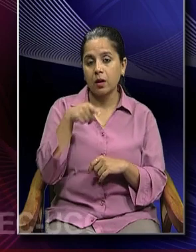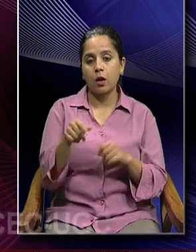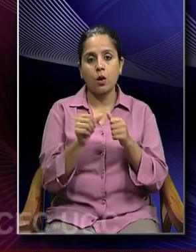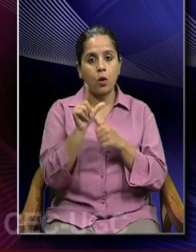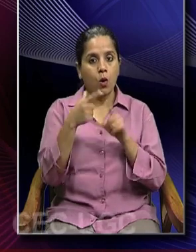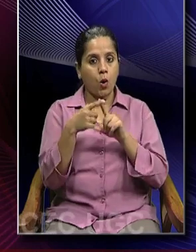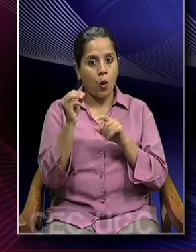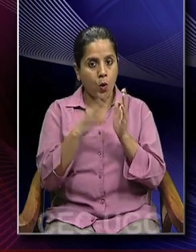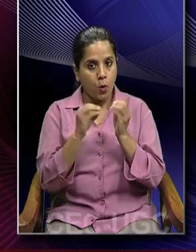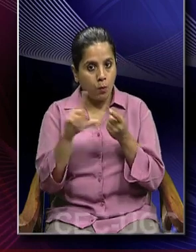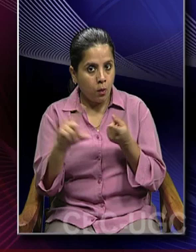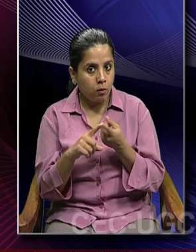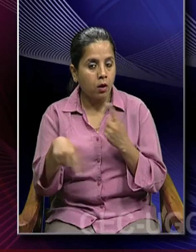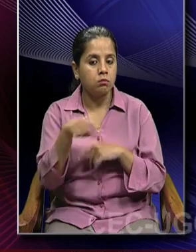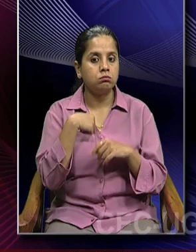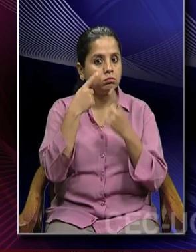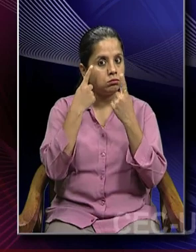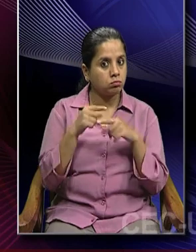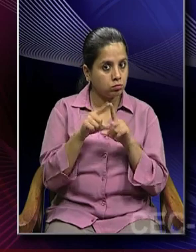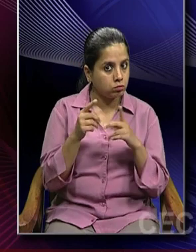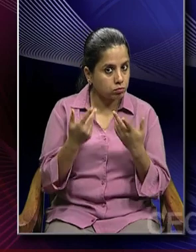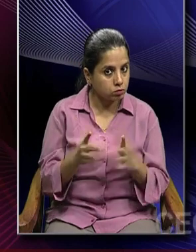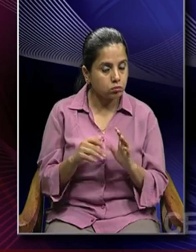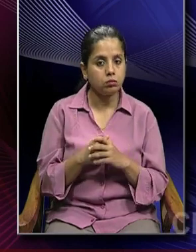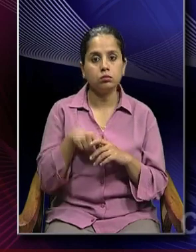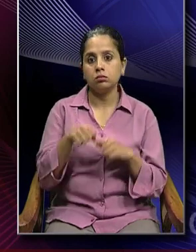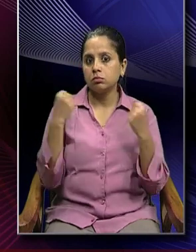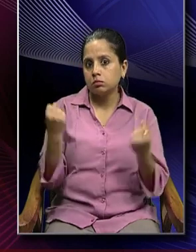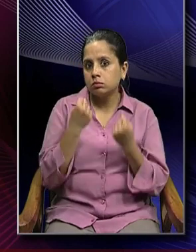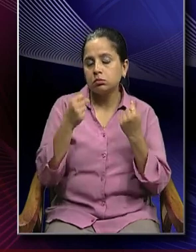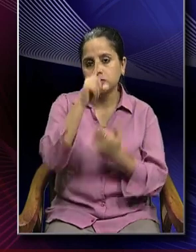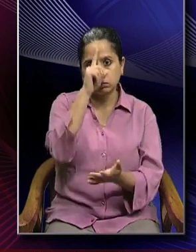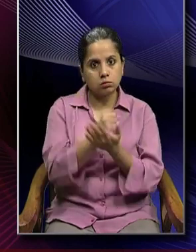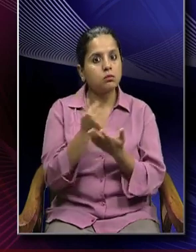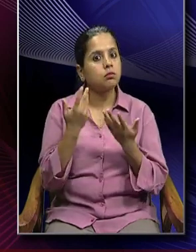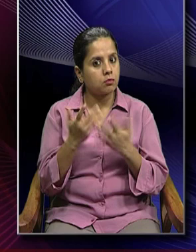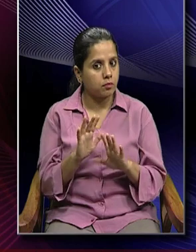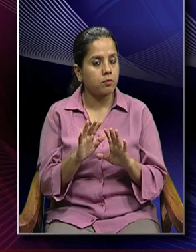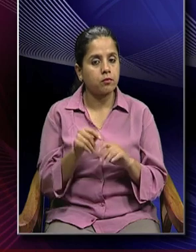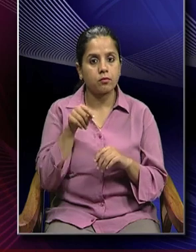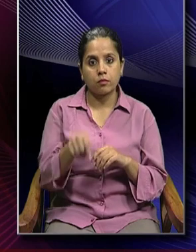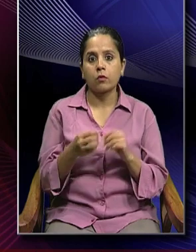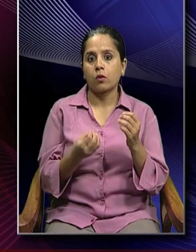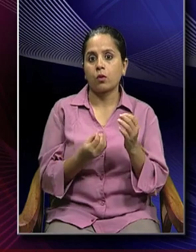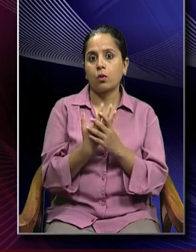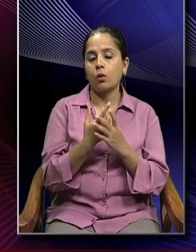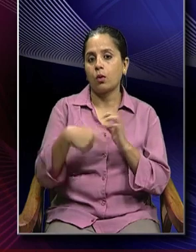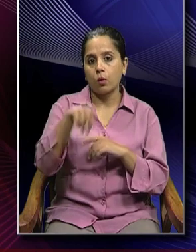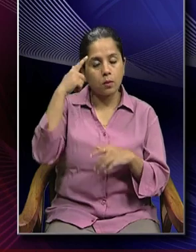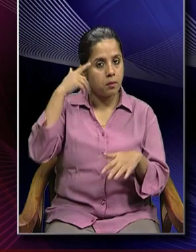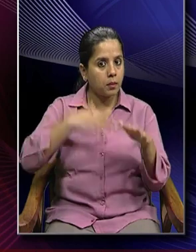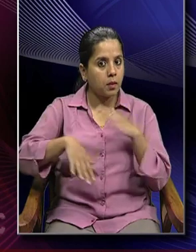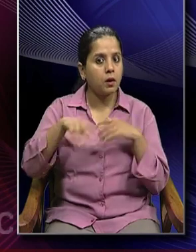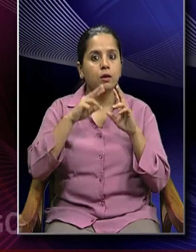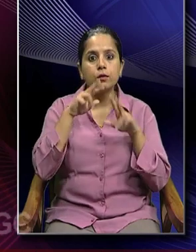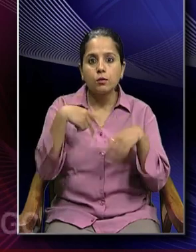sector I have done the analysis and the actions have been decided, the initiatives have been decided, responses have